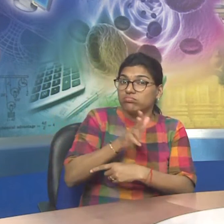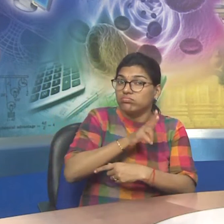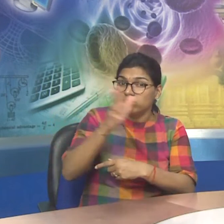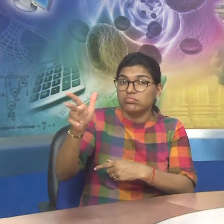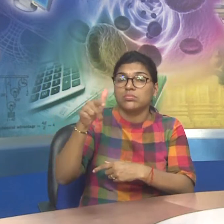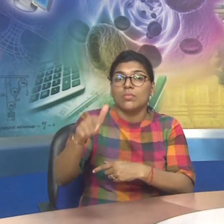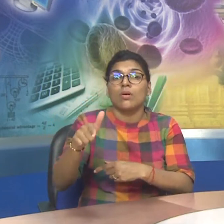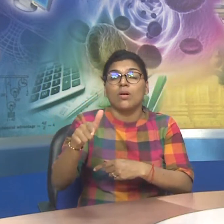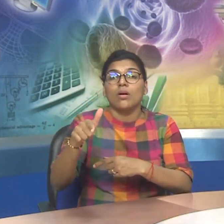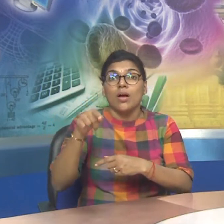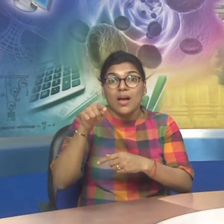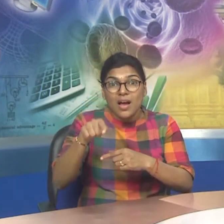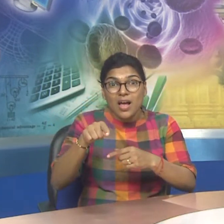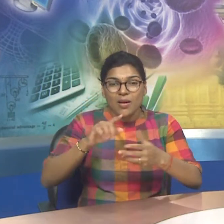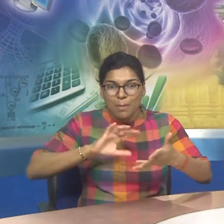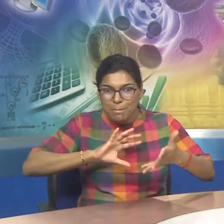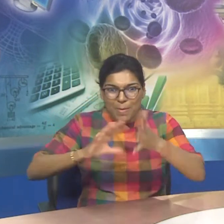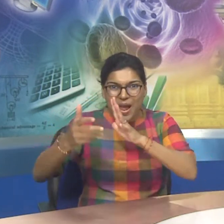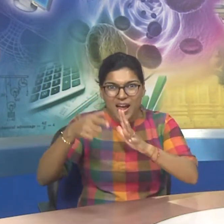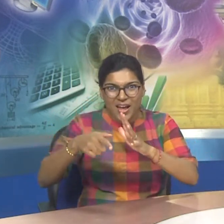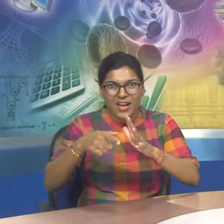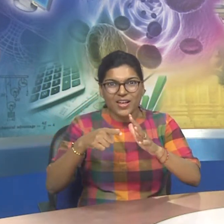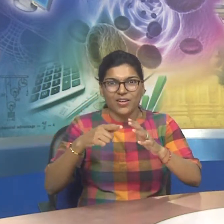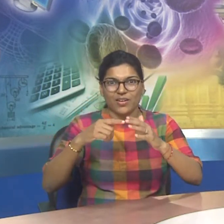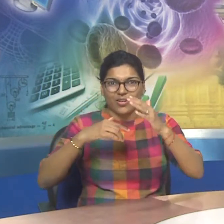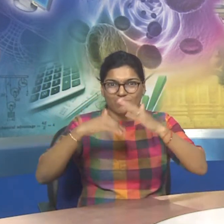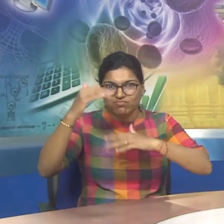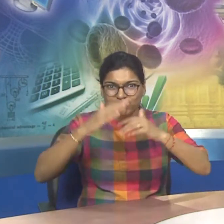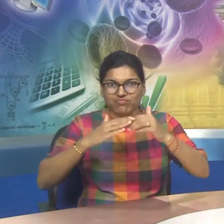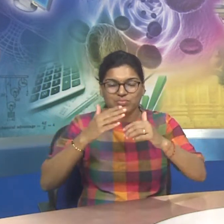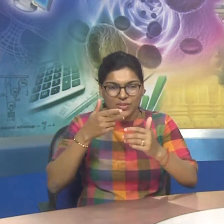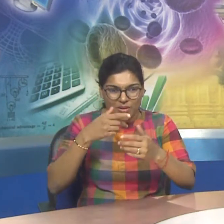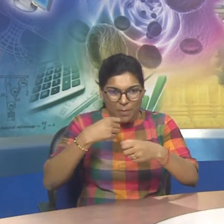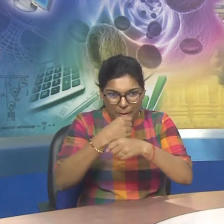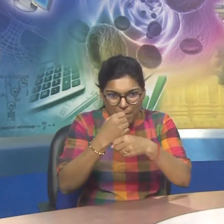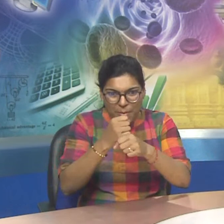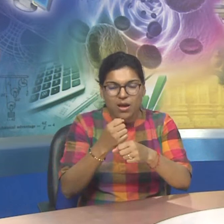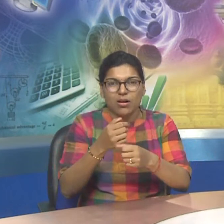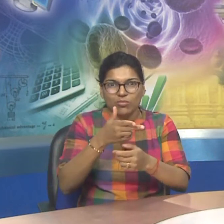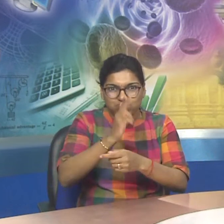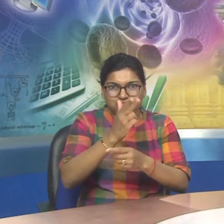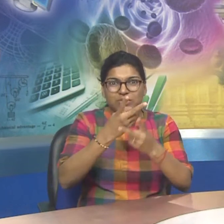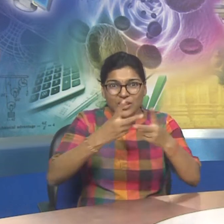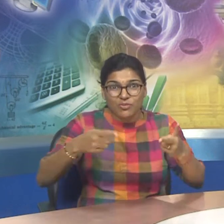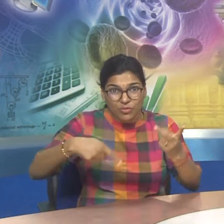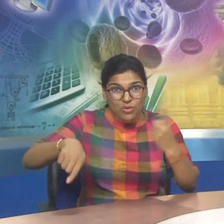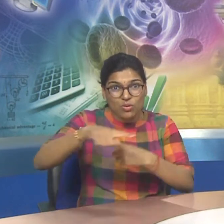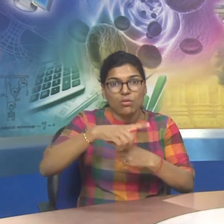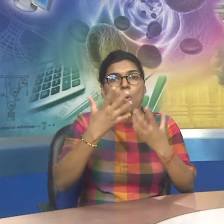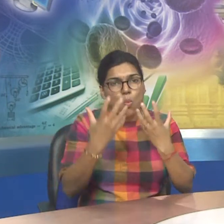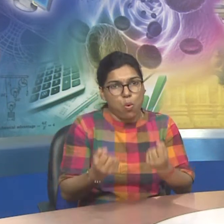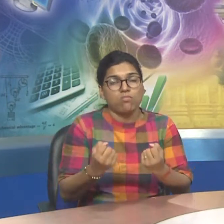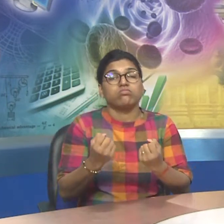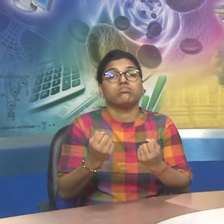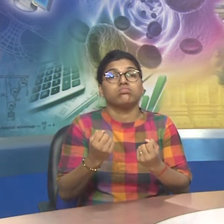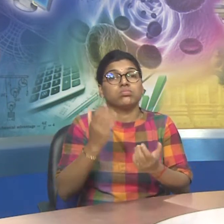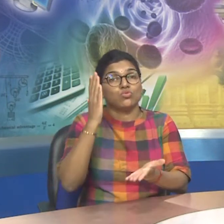The child wants to speak to grown-ups because the grown-ups are the building arms, and they are